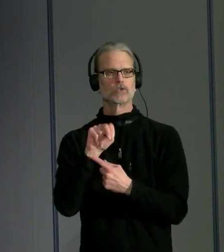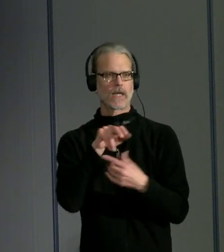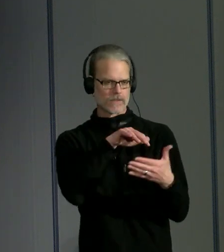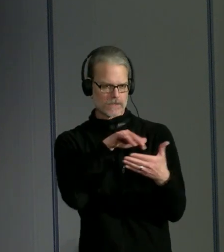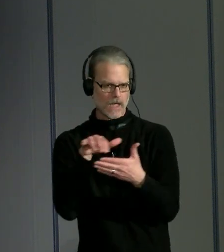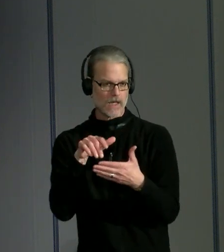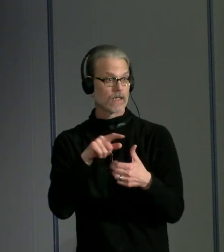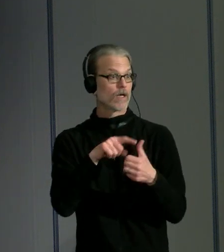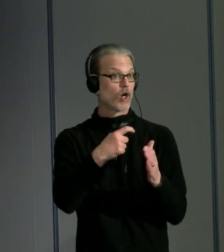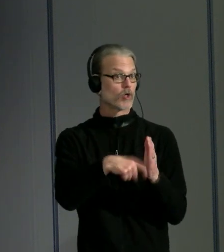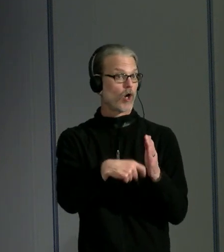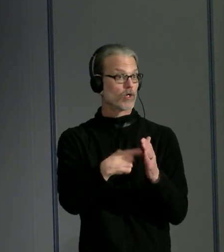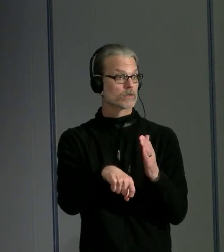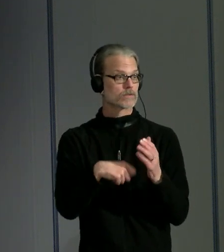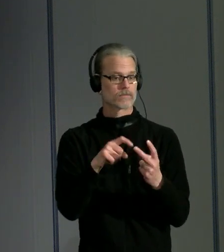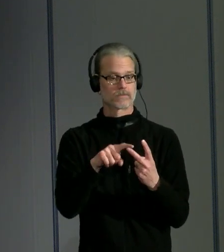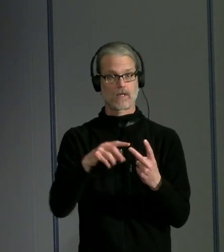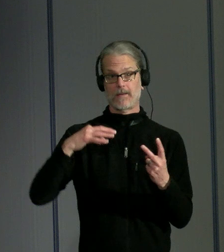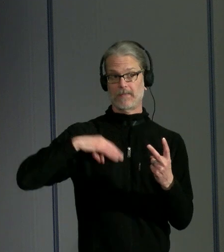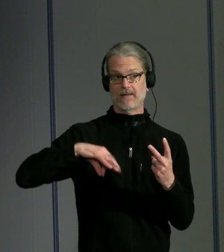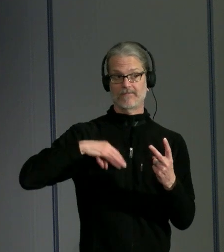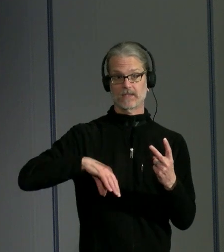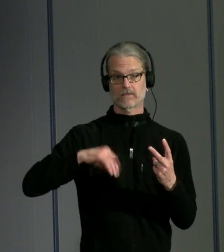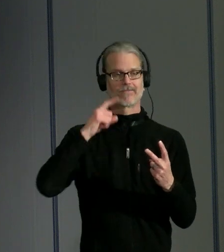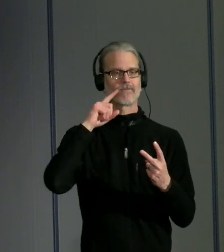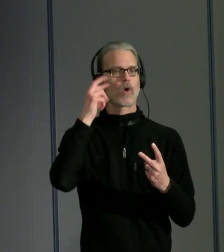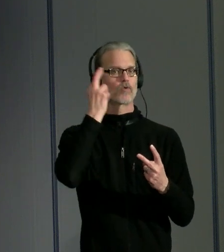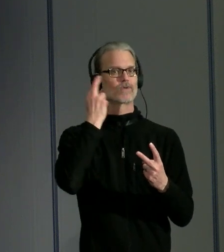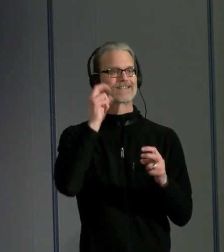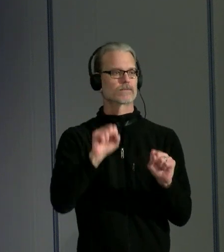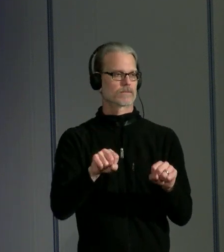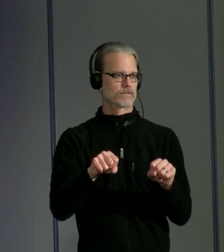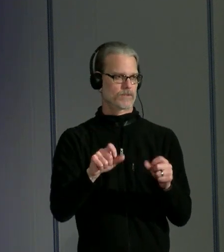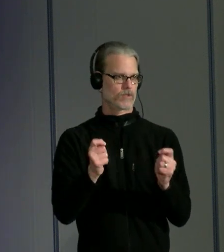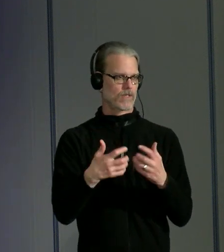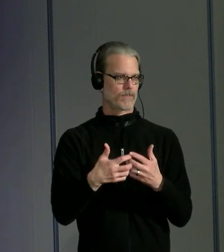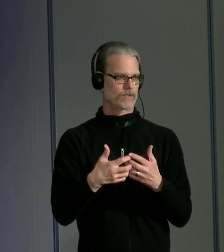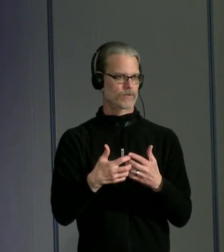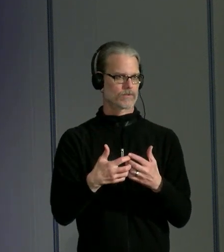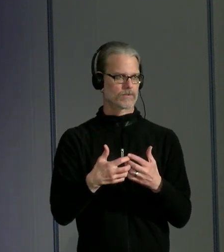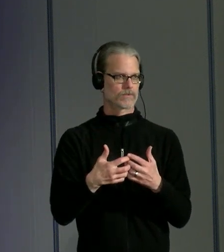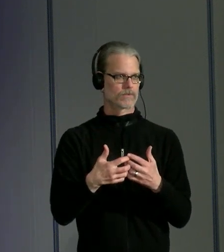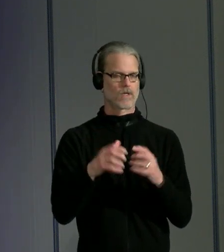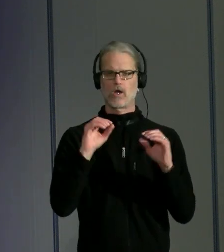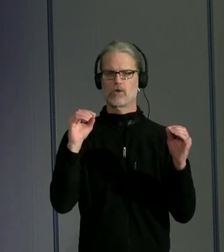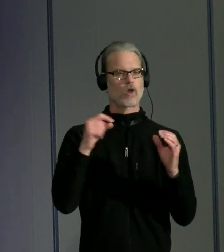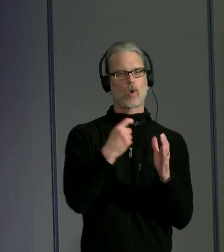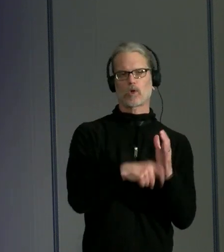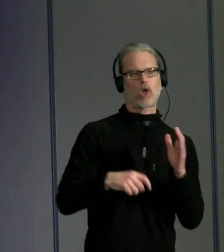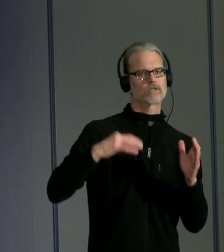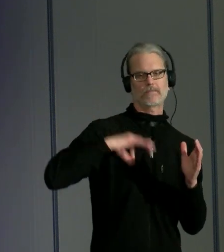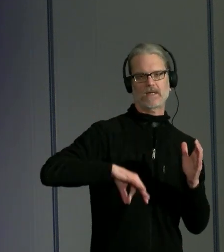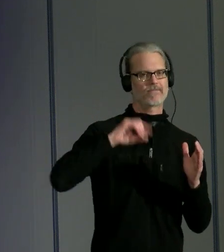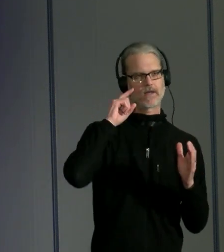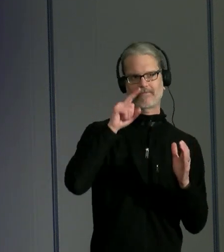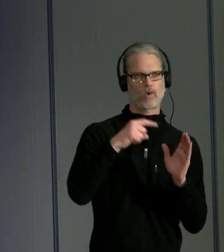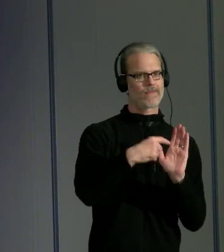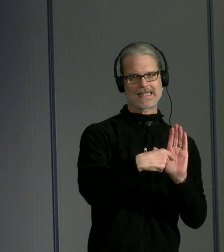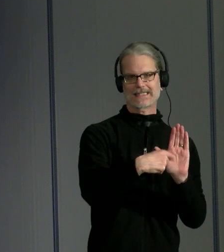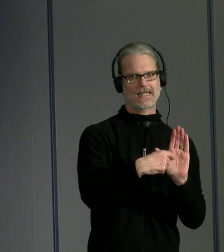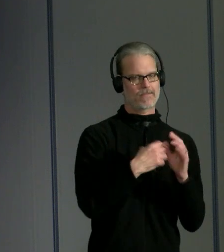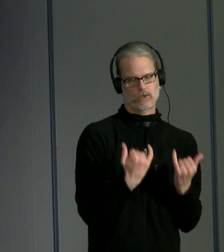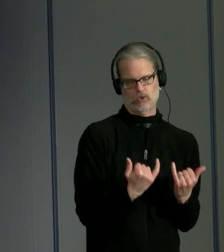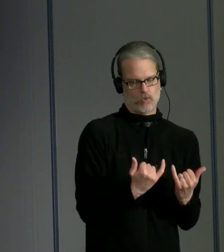costs and benefits of reasonable accommodation. We don't have cost benefit for the examples presented